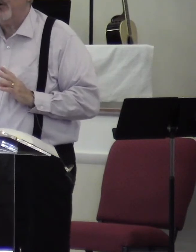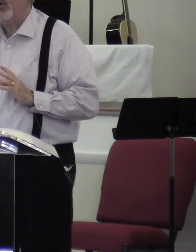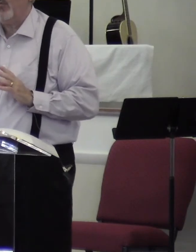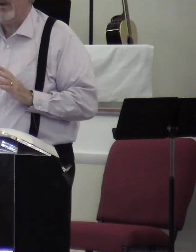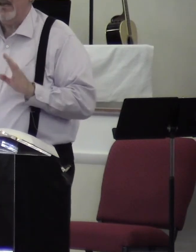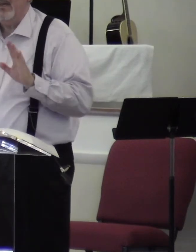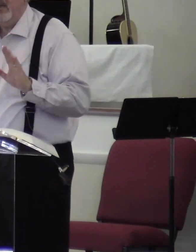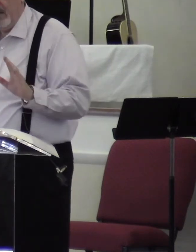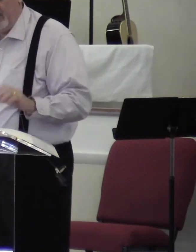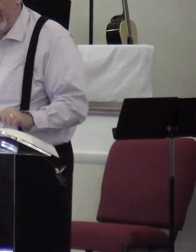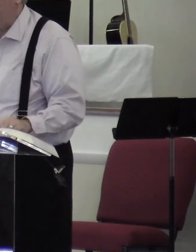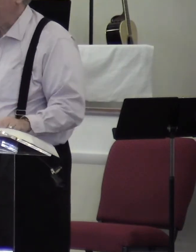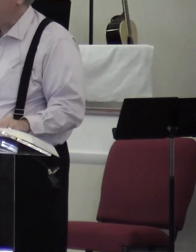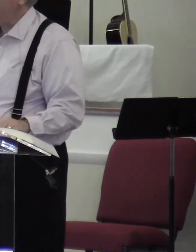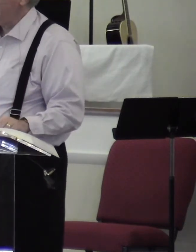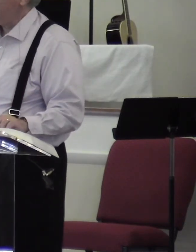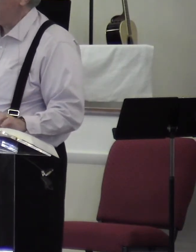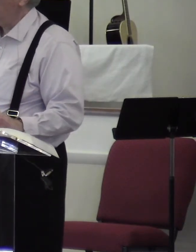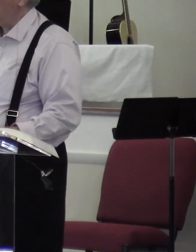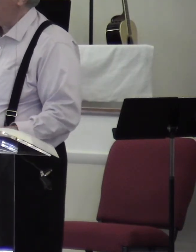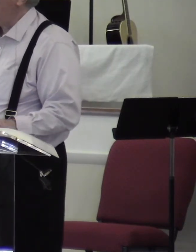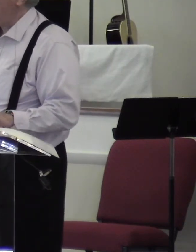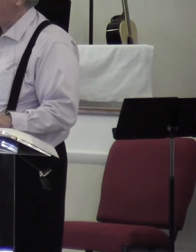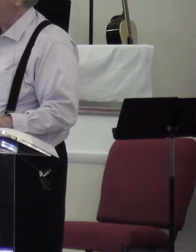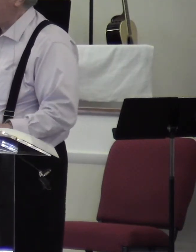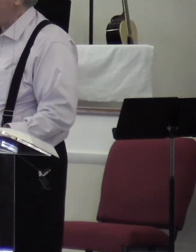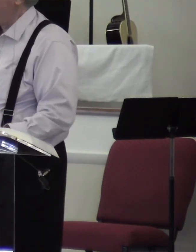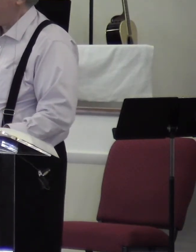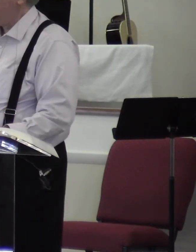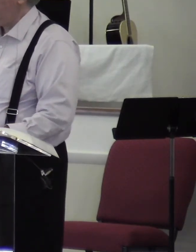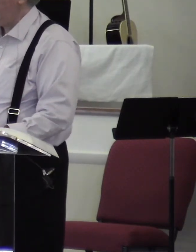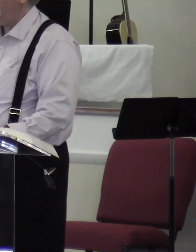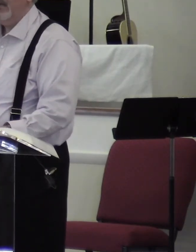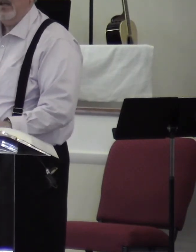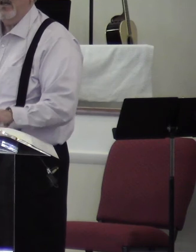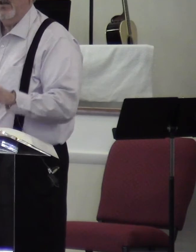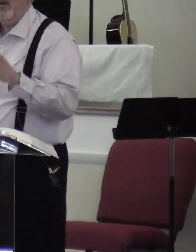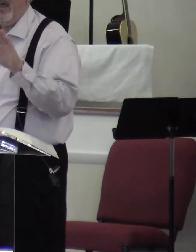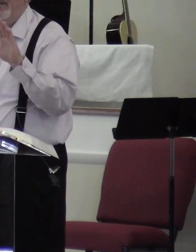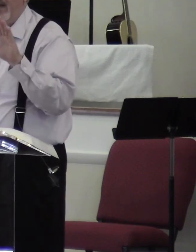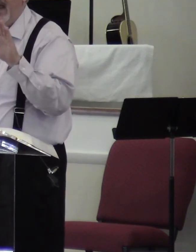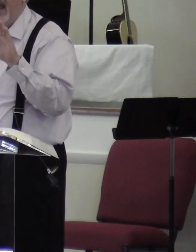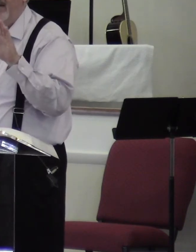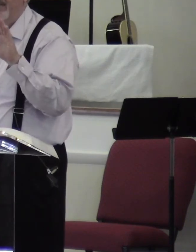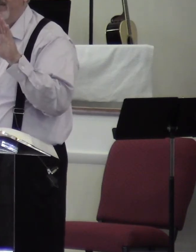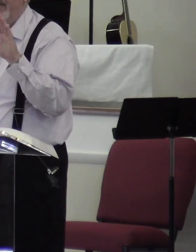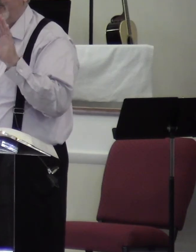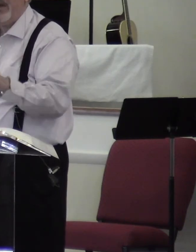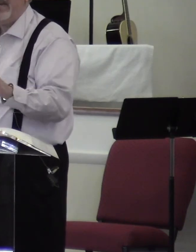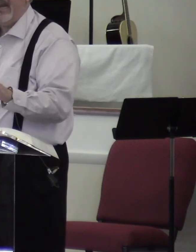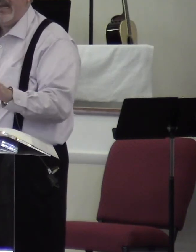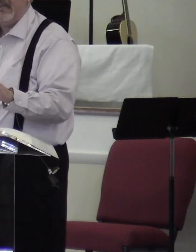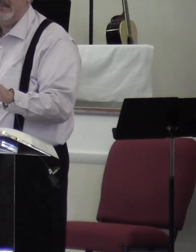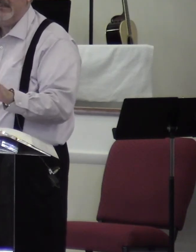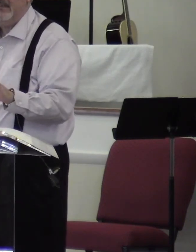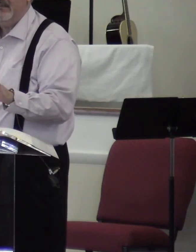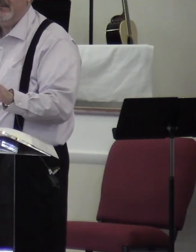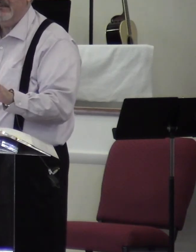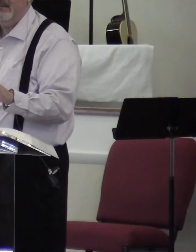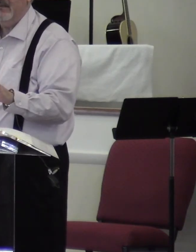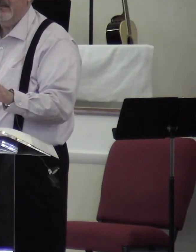got to turn more than one key. Peter says here, in order to be in the kingdom of God, you have to have three